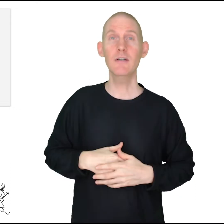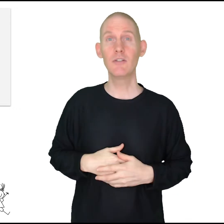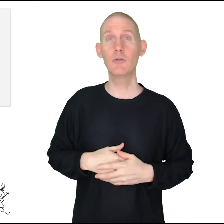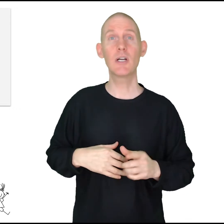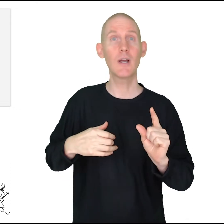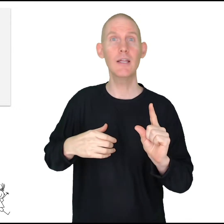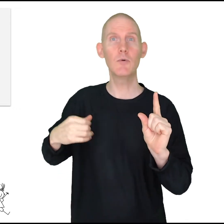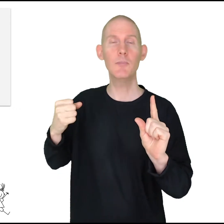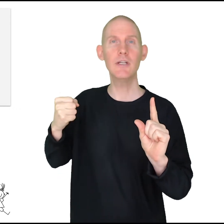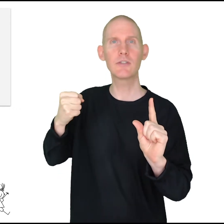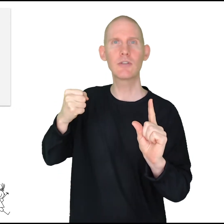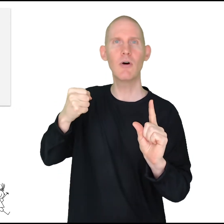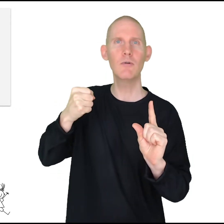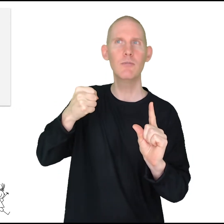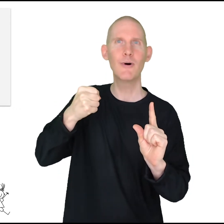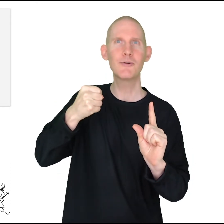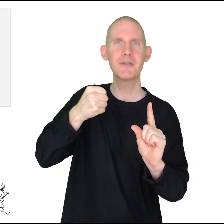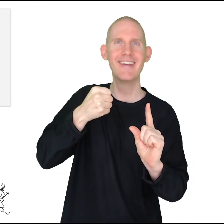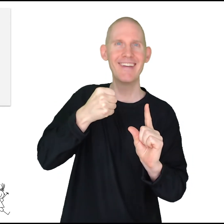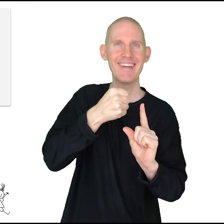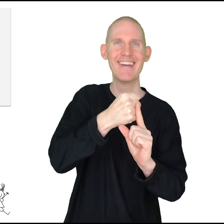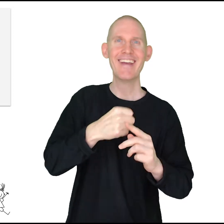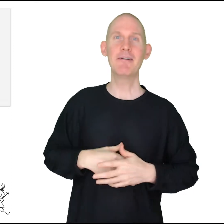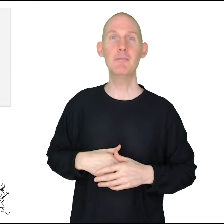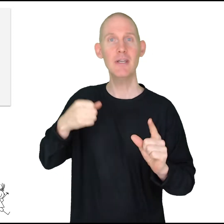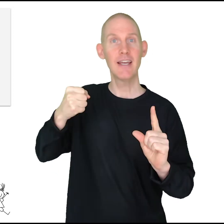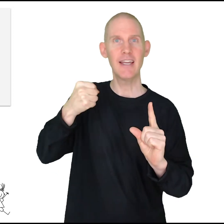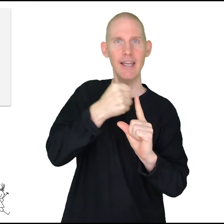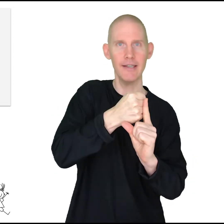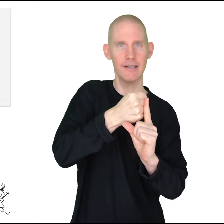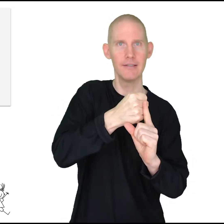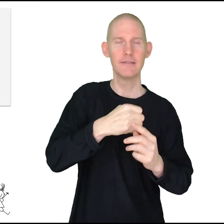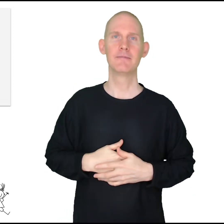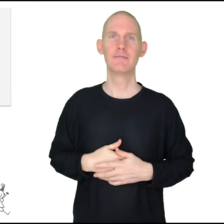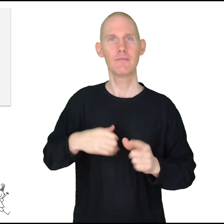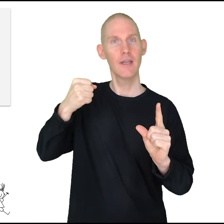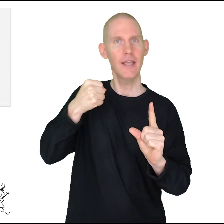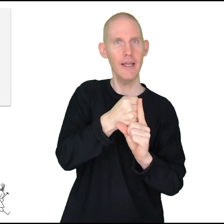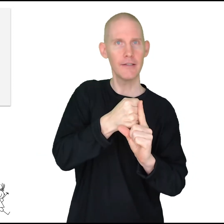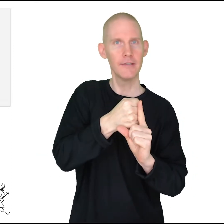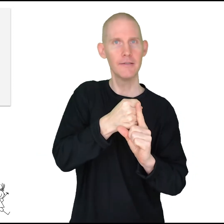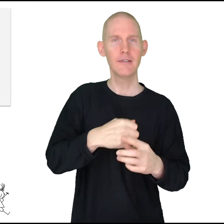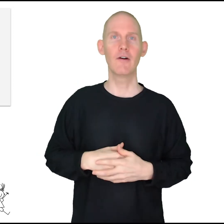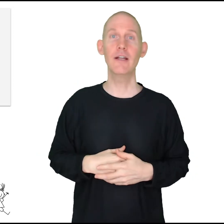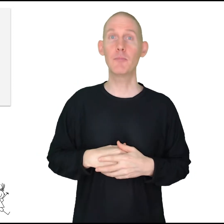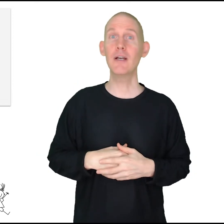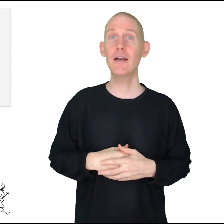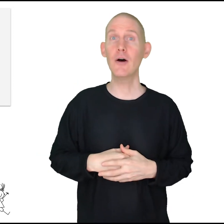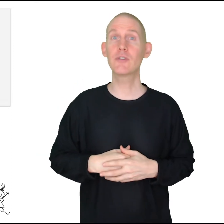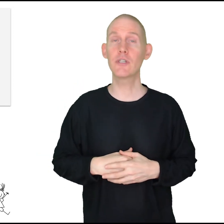it quickly. It wouldn't be a slow motion. It would be hit. Hit. Right? Depending on how serious